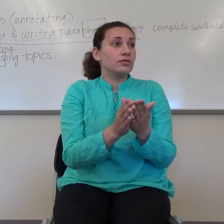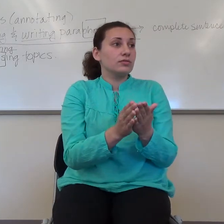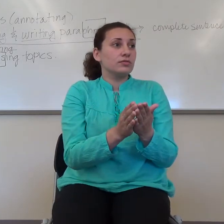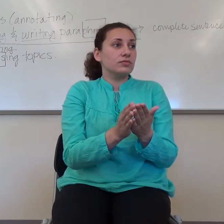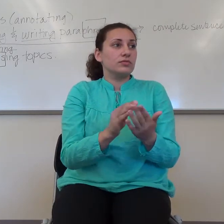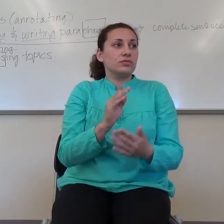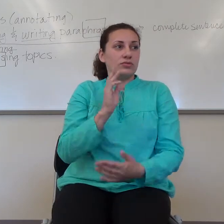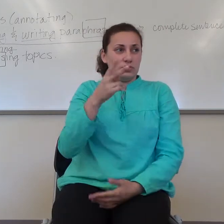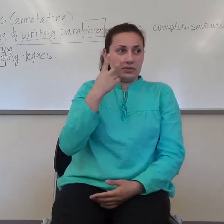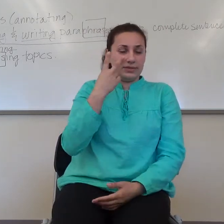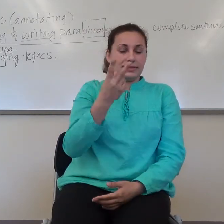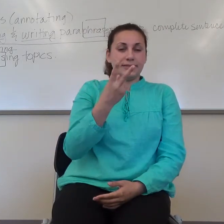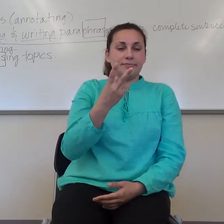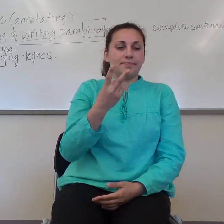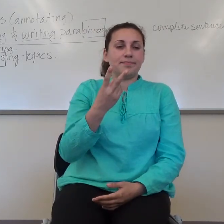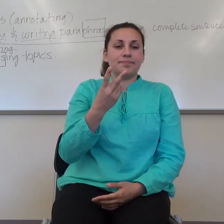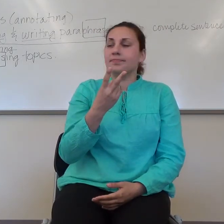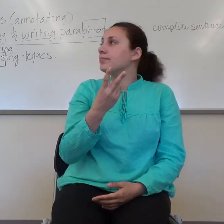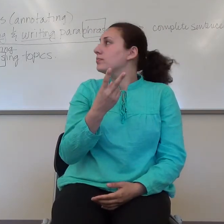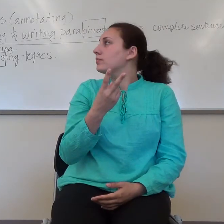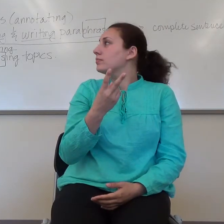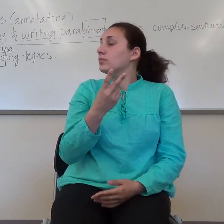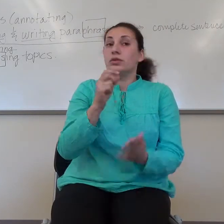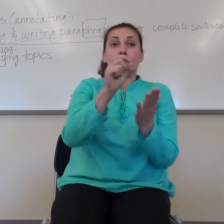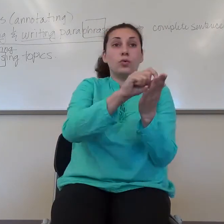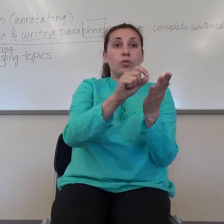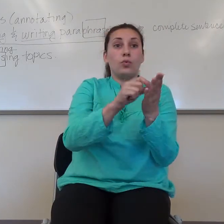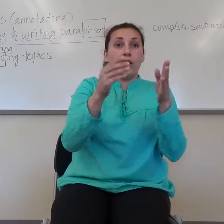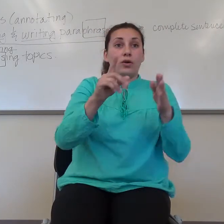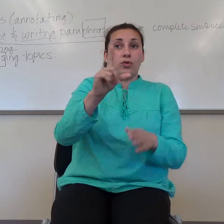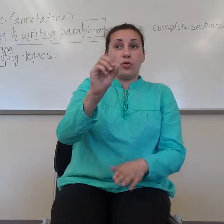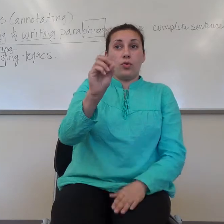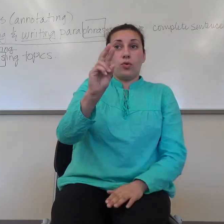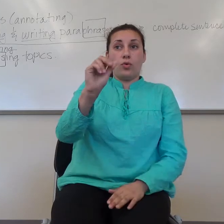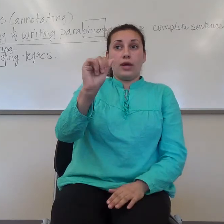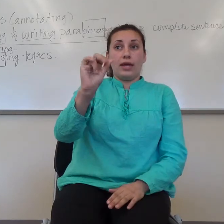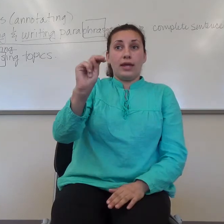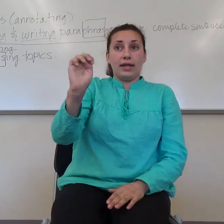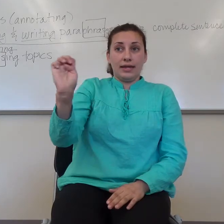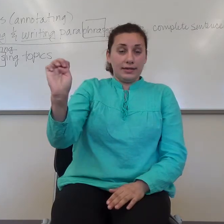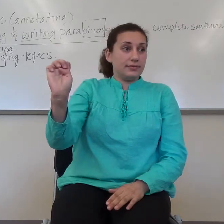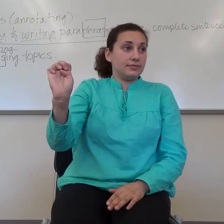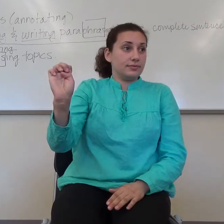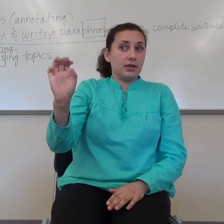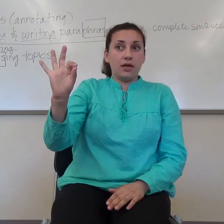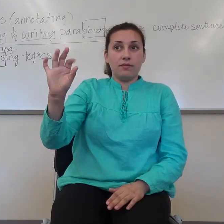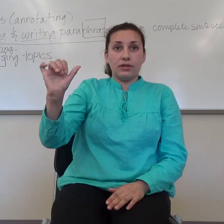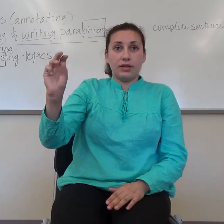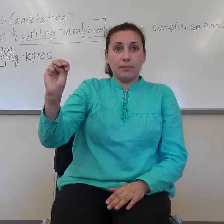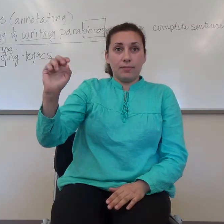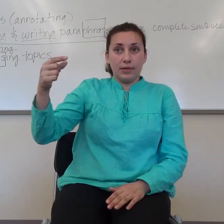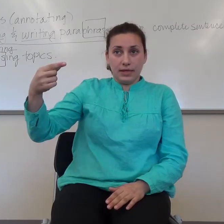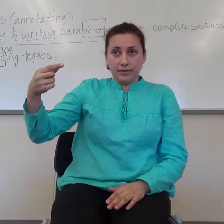homeworks, Lorraine Fleming, in her exercises, which I use, starts you off